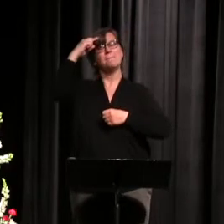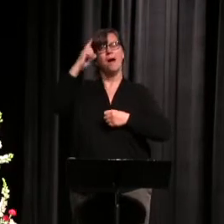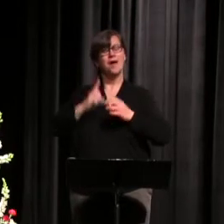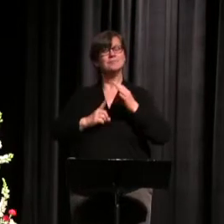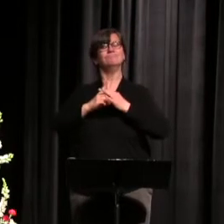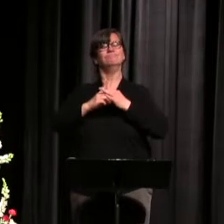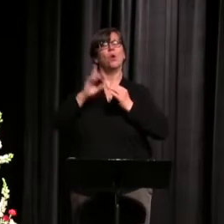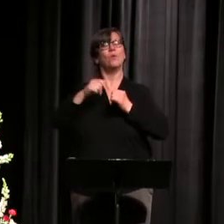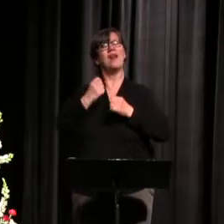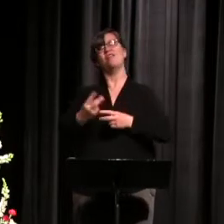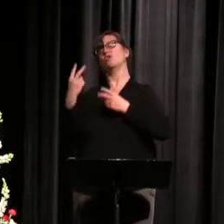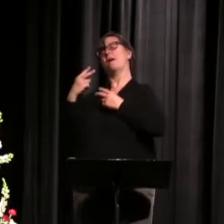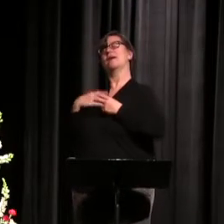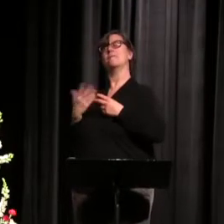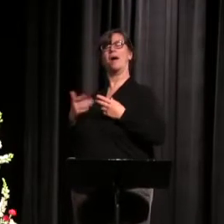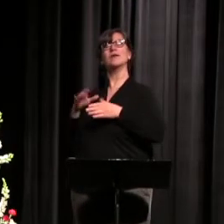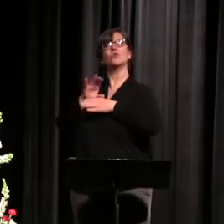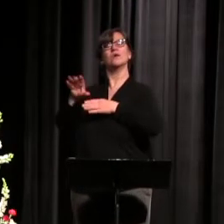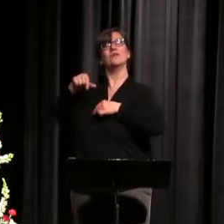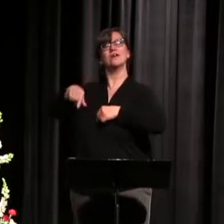back on my career in Fairport.